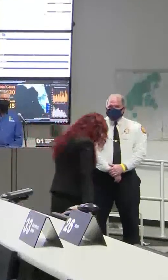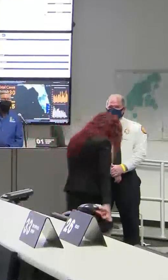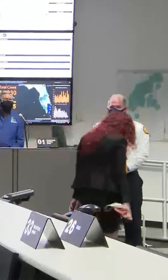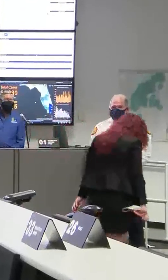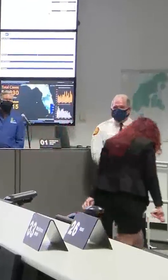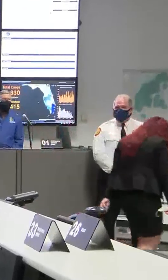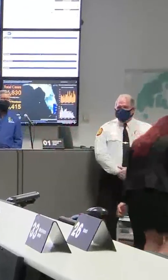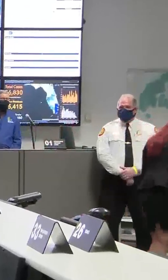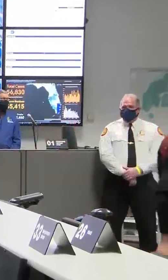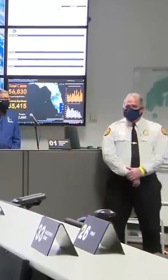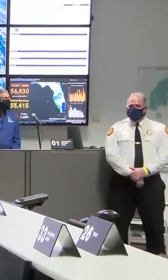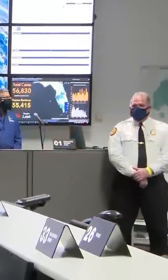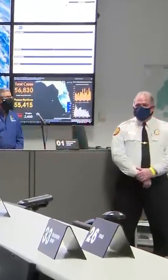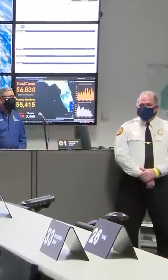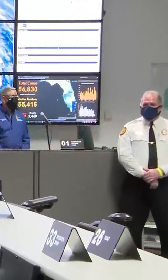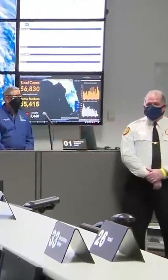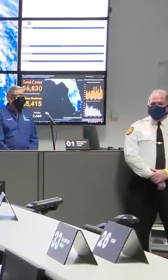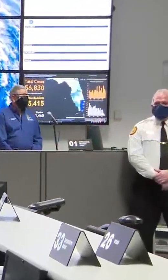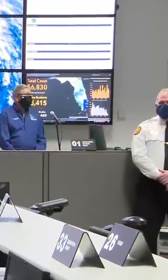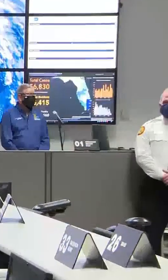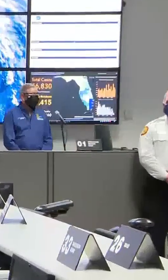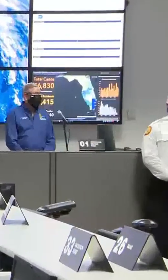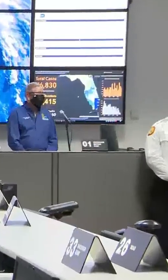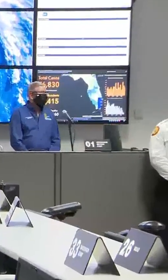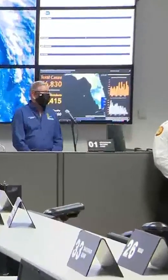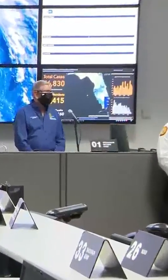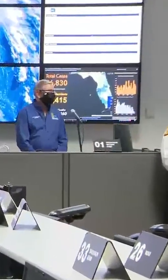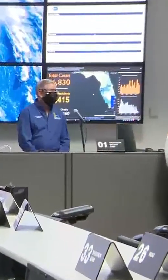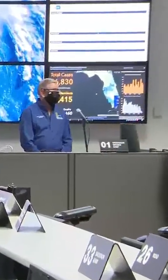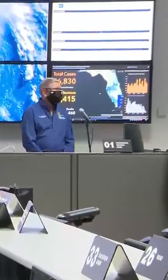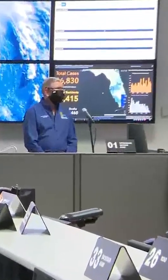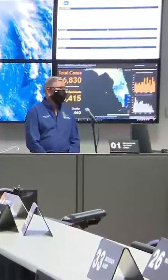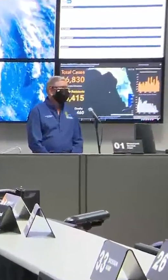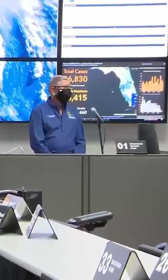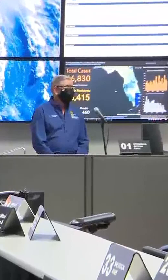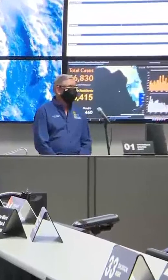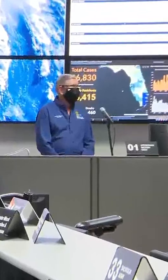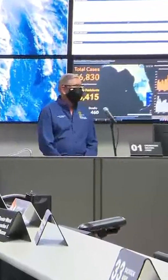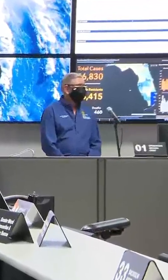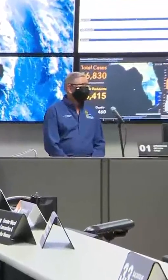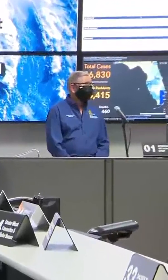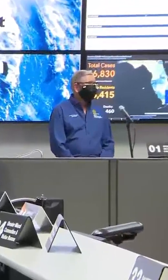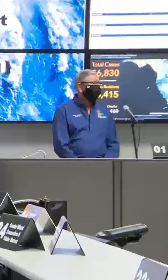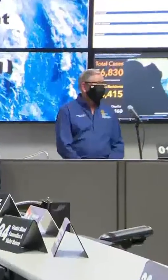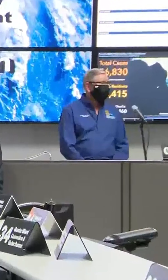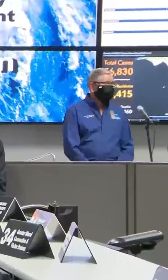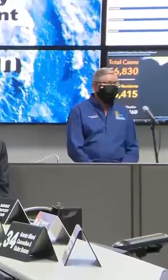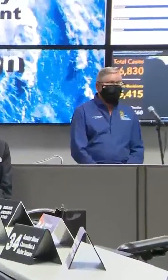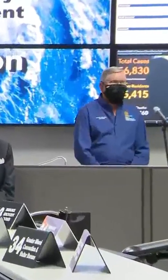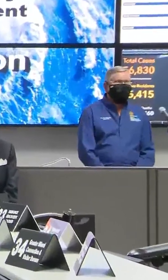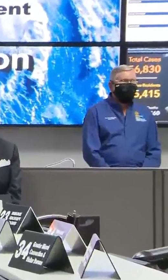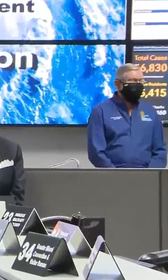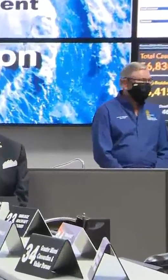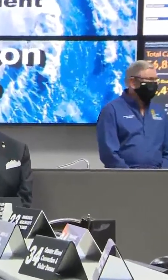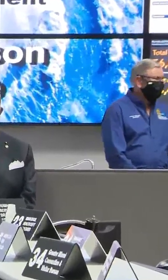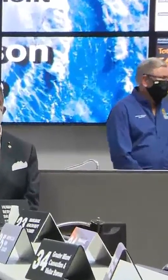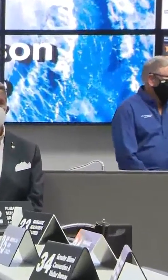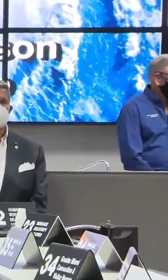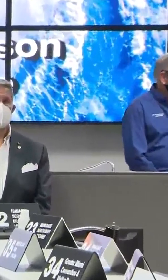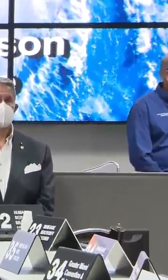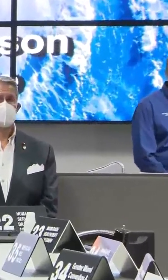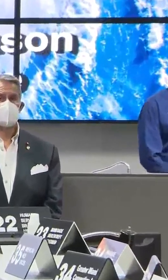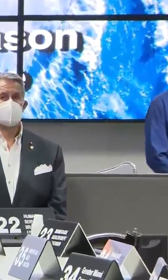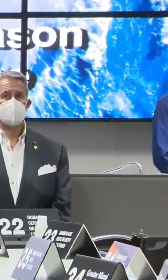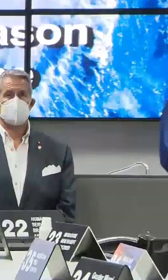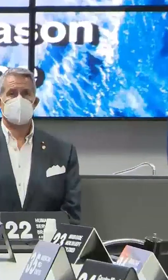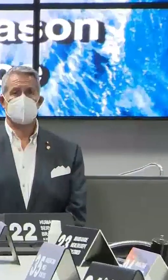y tener sus máscaras para prevenir el contagio de COVID-19. La temporada de huracanes empieza hoy y sigue hasta